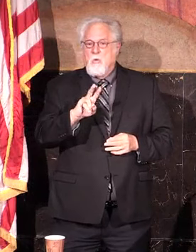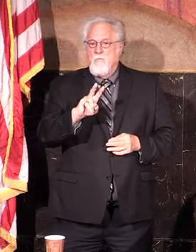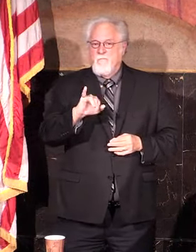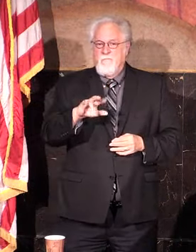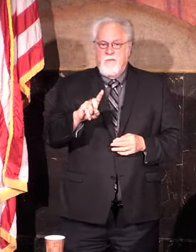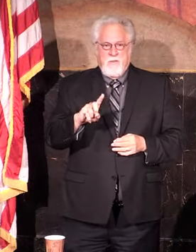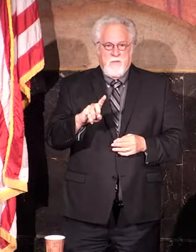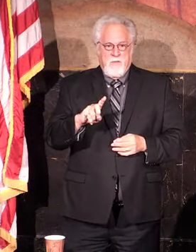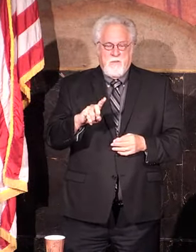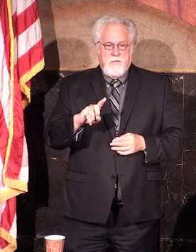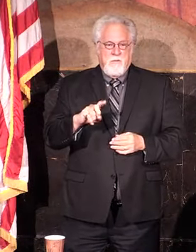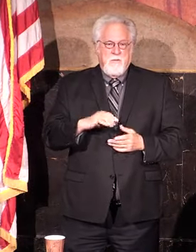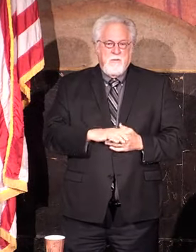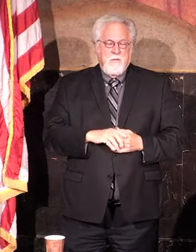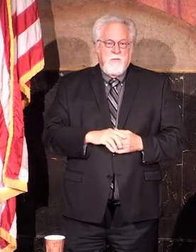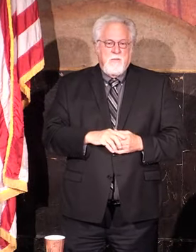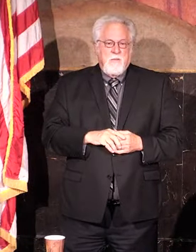COVID in our community.